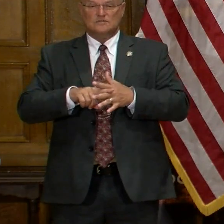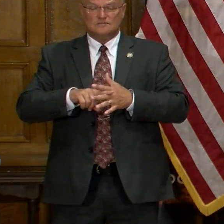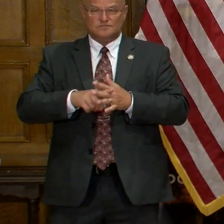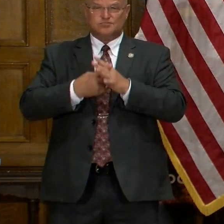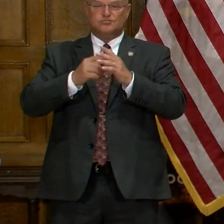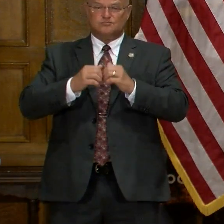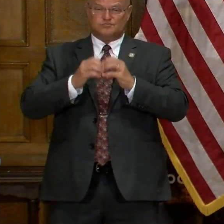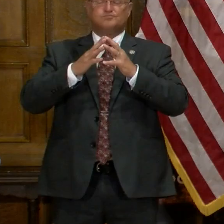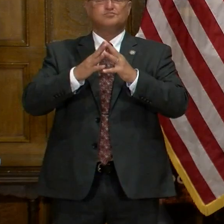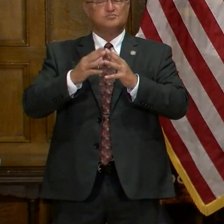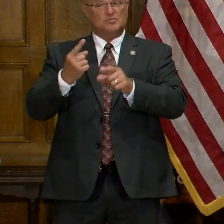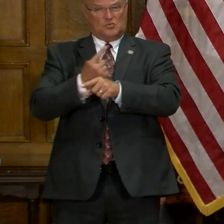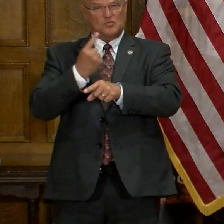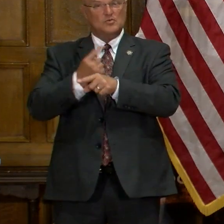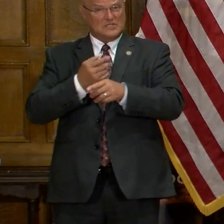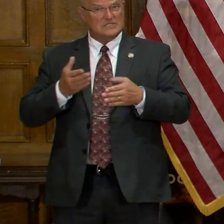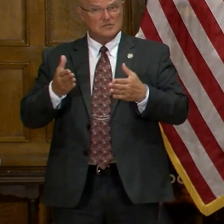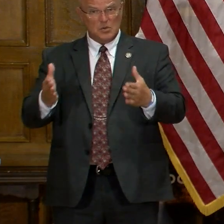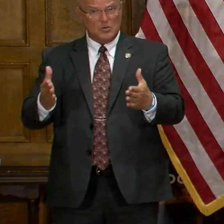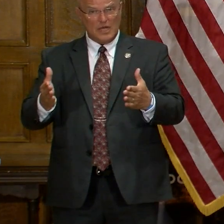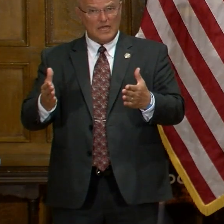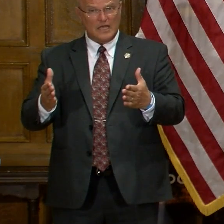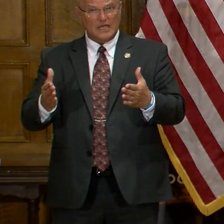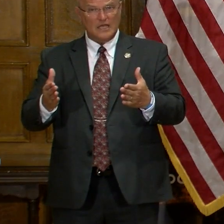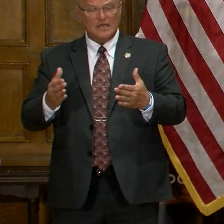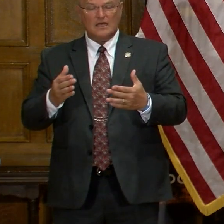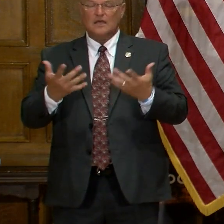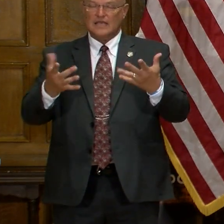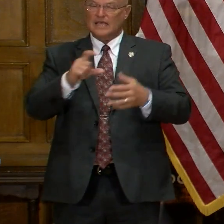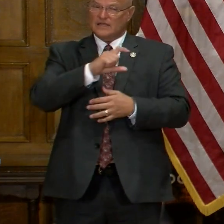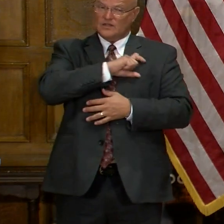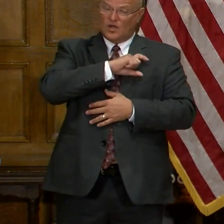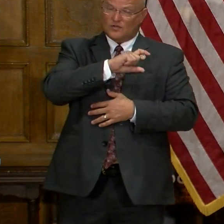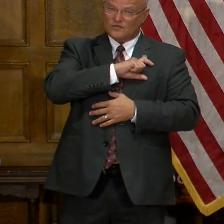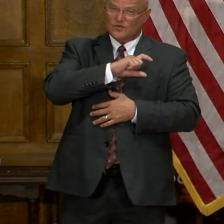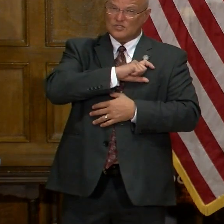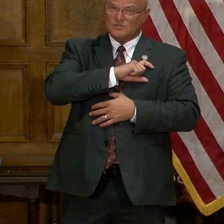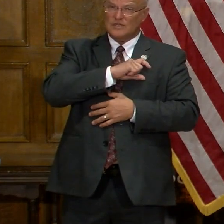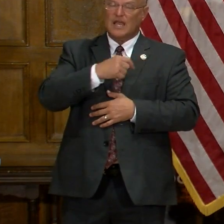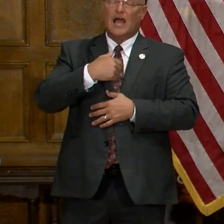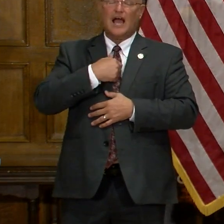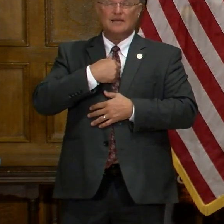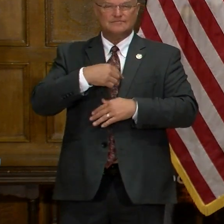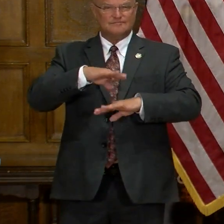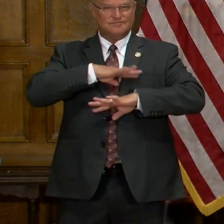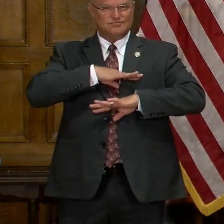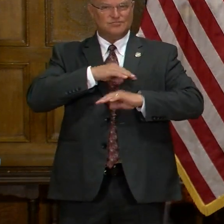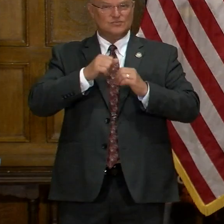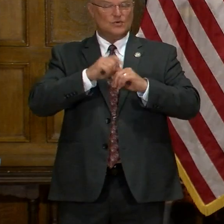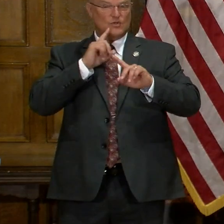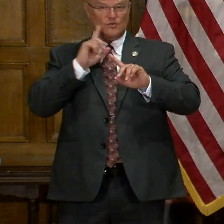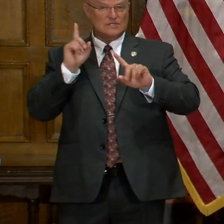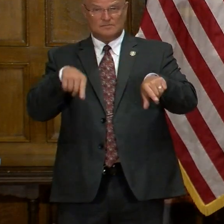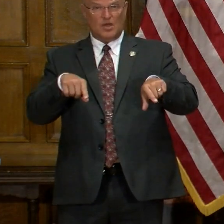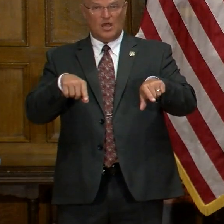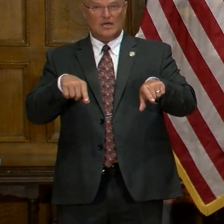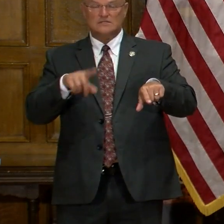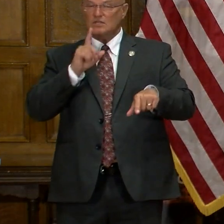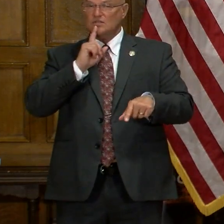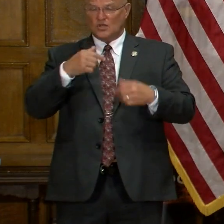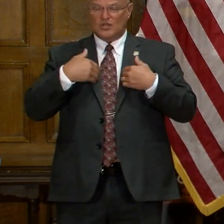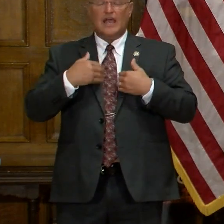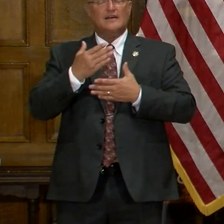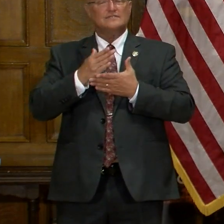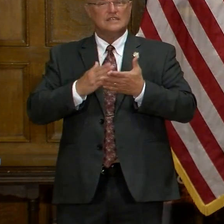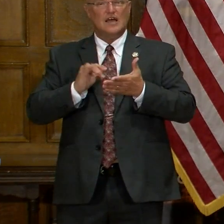a reasonable way. When it comes to law enforcement, I've been very pleased with the response. Certainly you